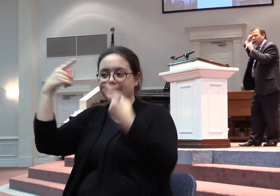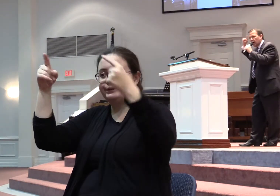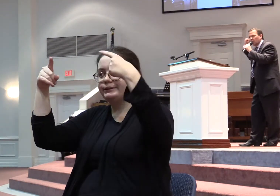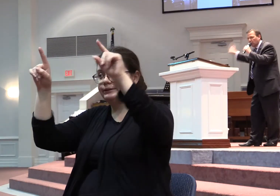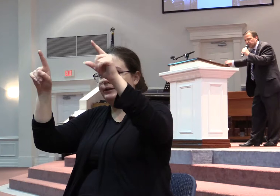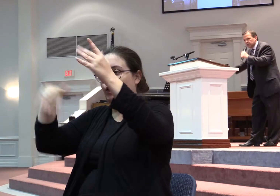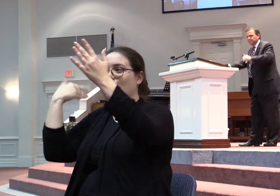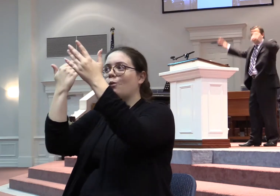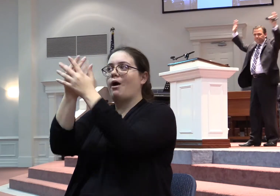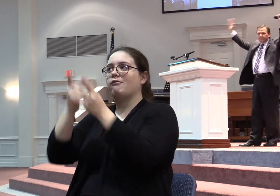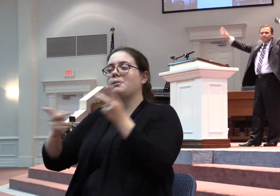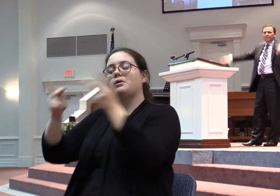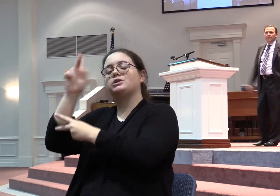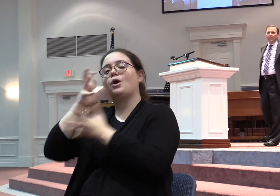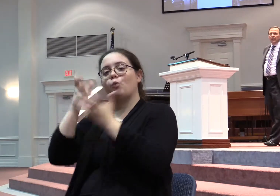up where God wants you.